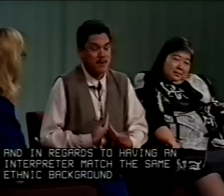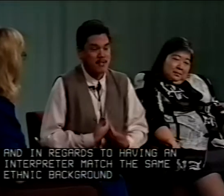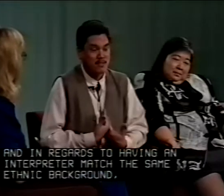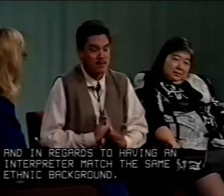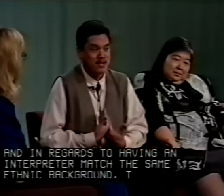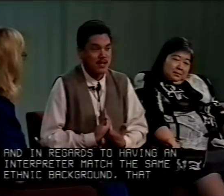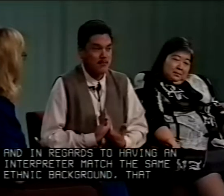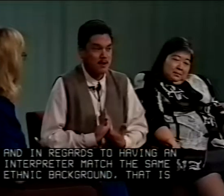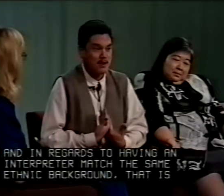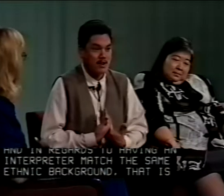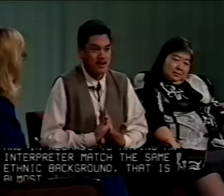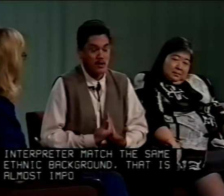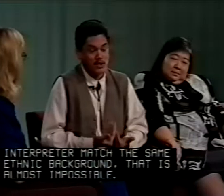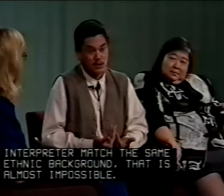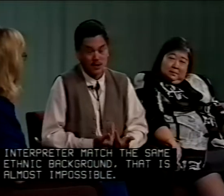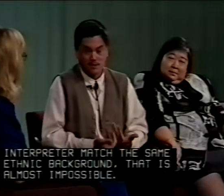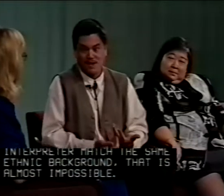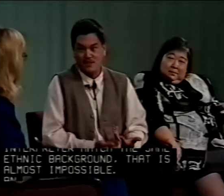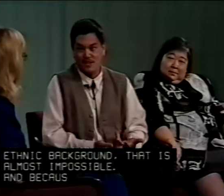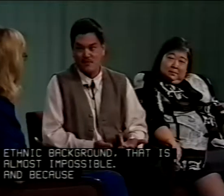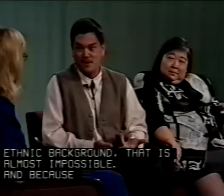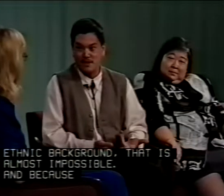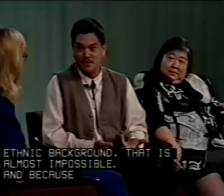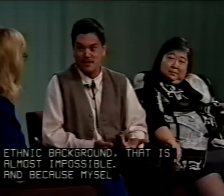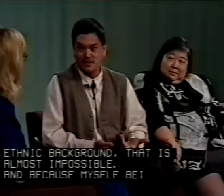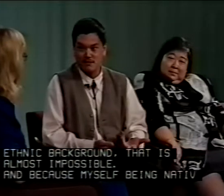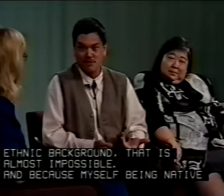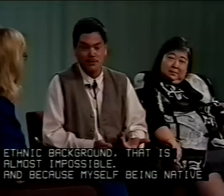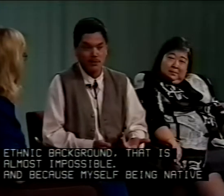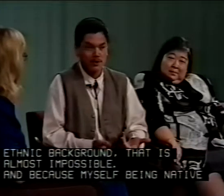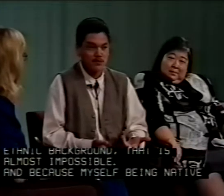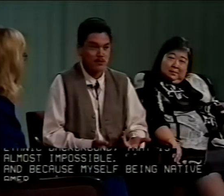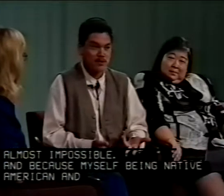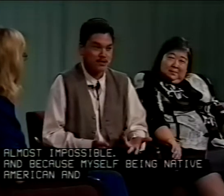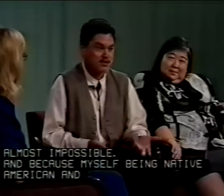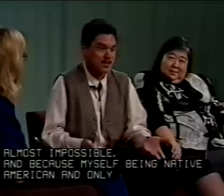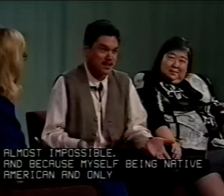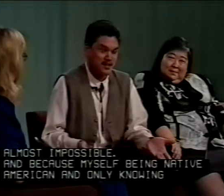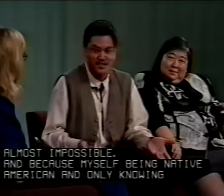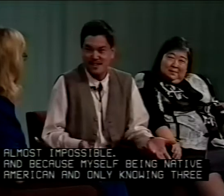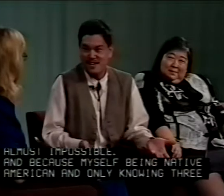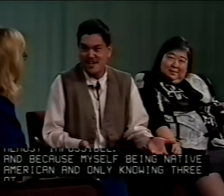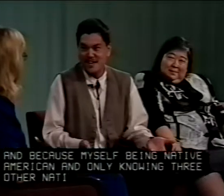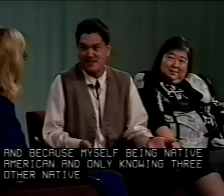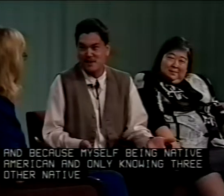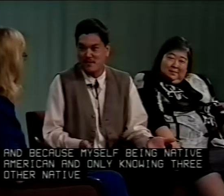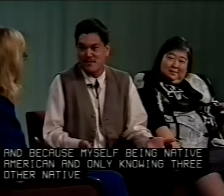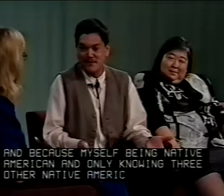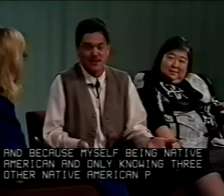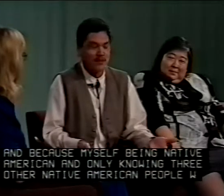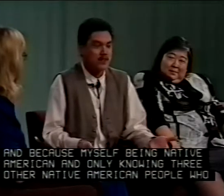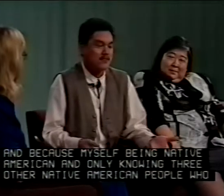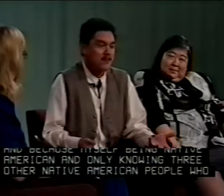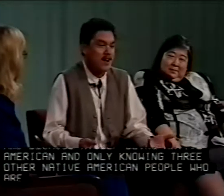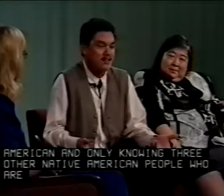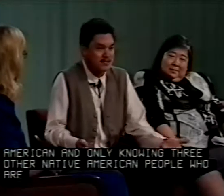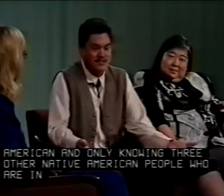myself being Native American and only knowing three other Native American people who are interpreters, it's going to be difficult to find that